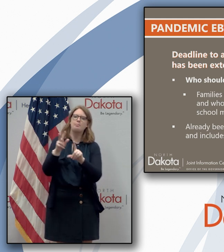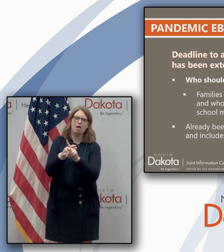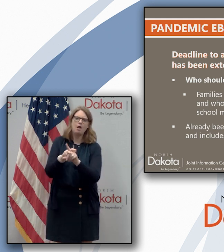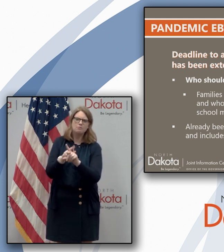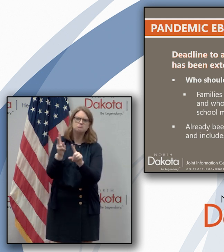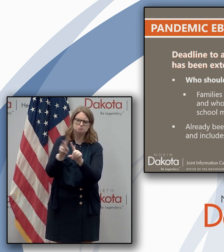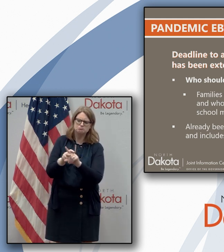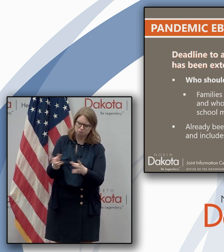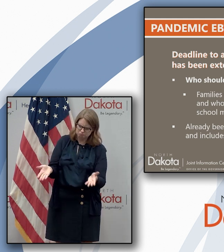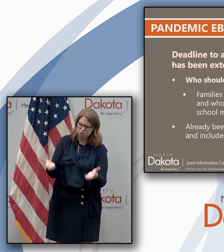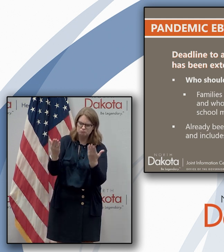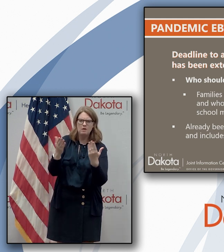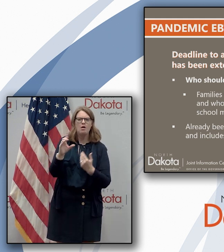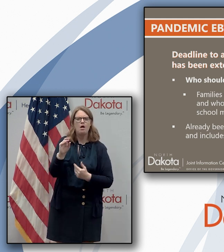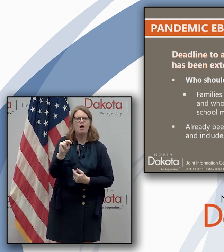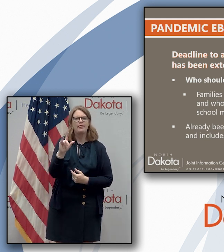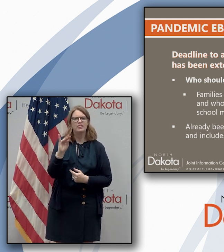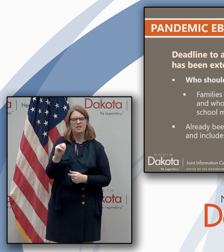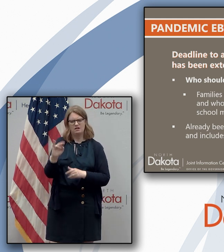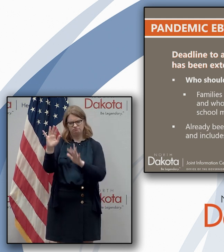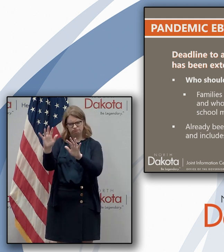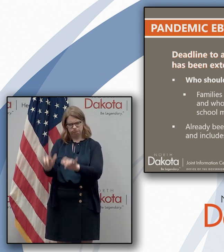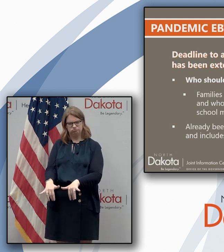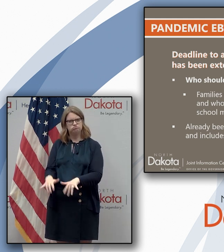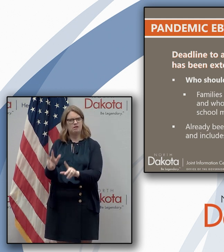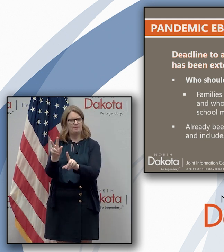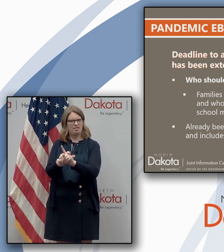Applications can be completed online at